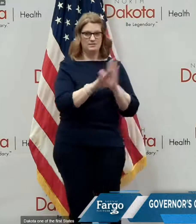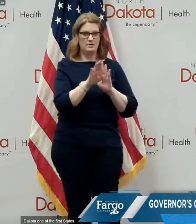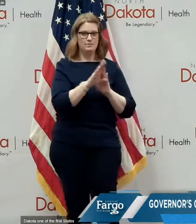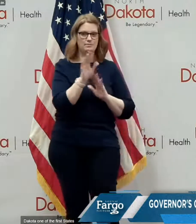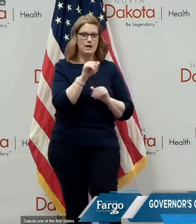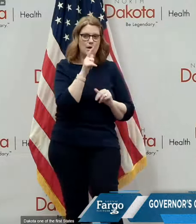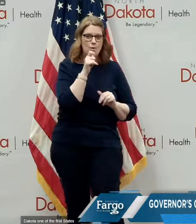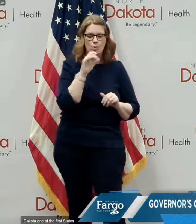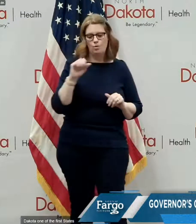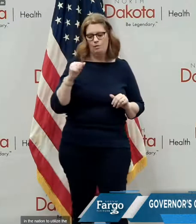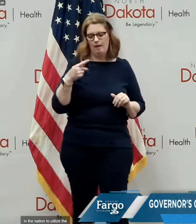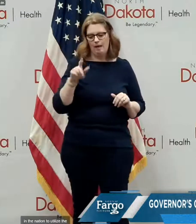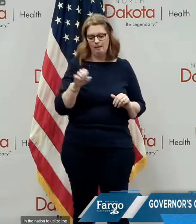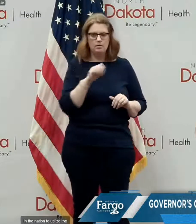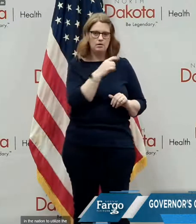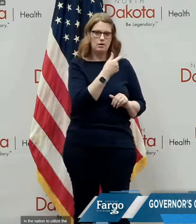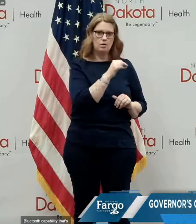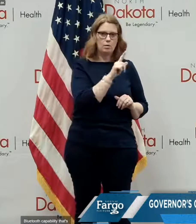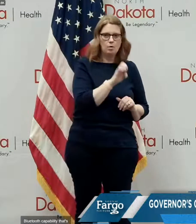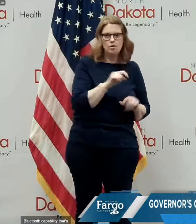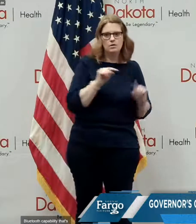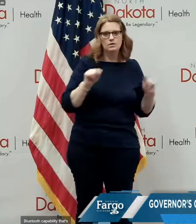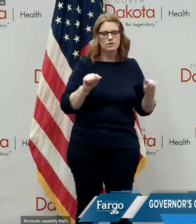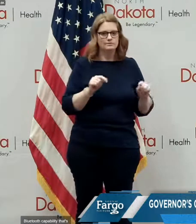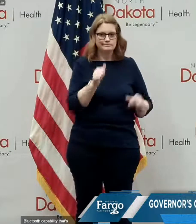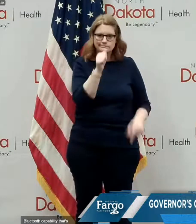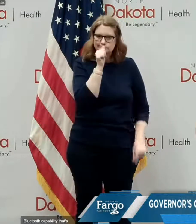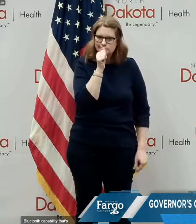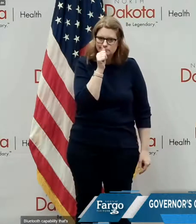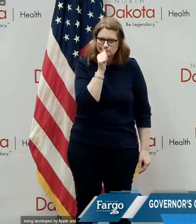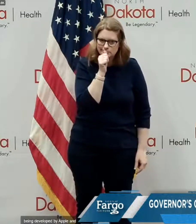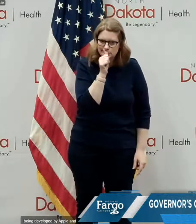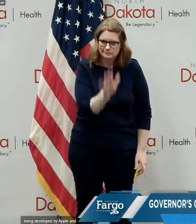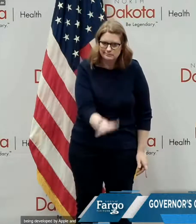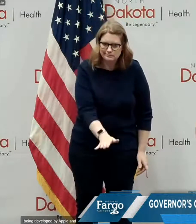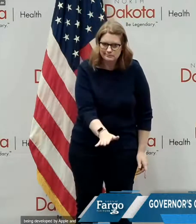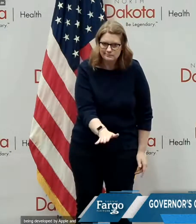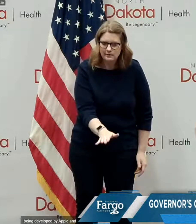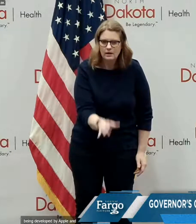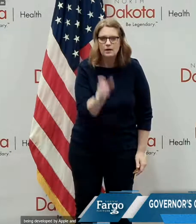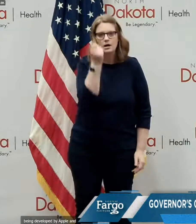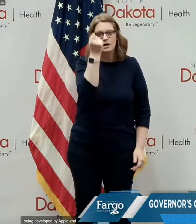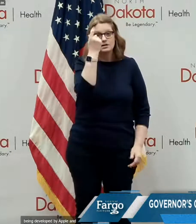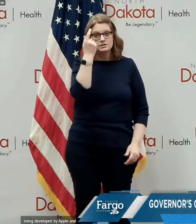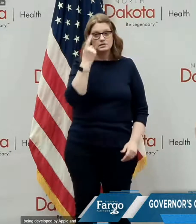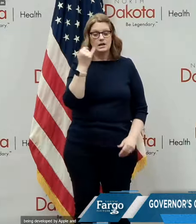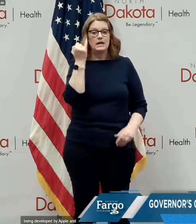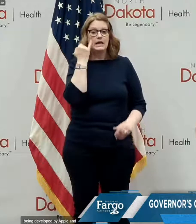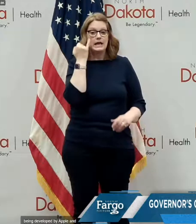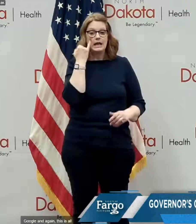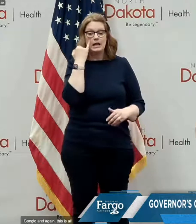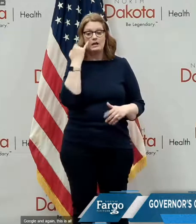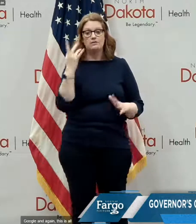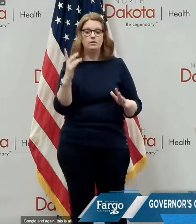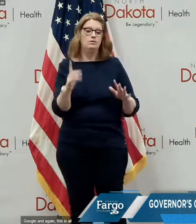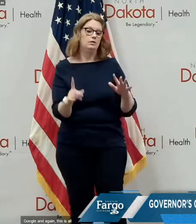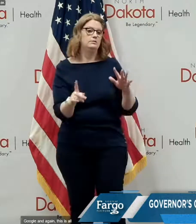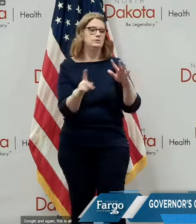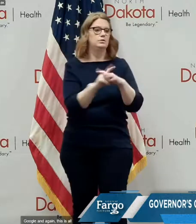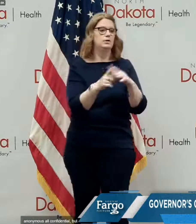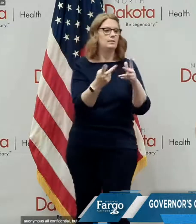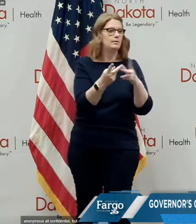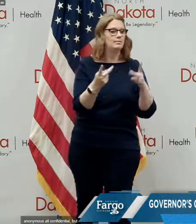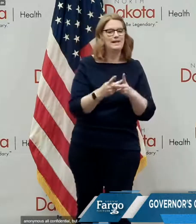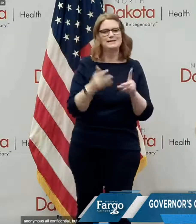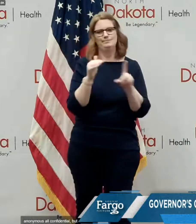And again, this is all anonymous, all confidential, but it would give you an alert if you had had potential exposure.